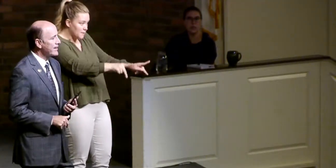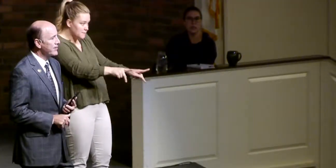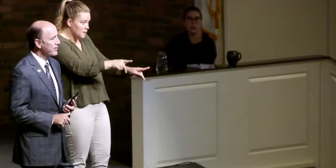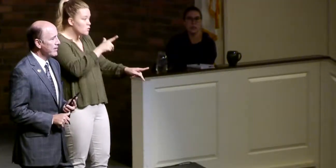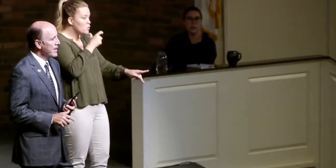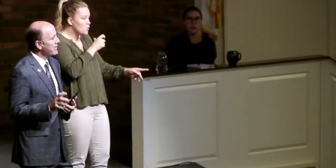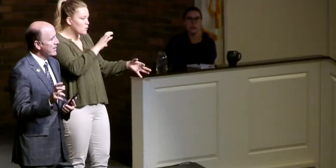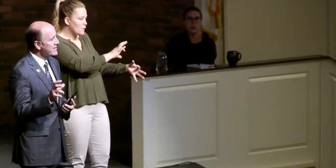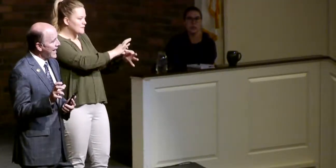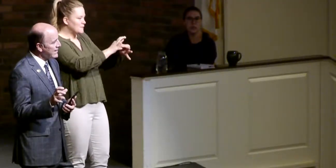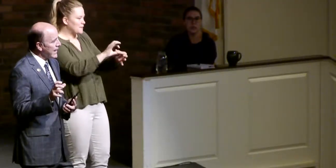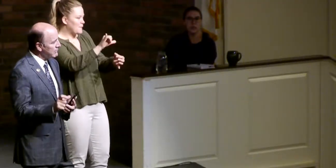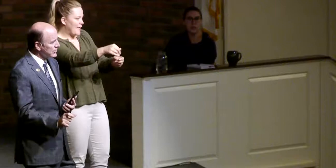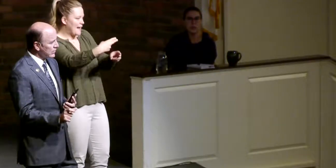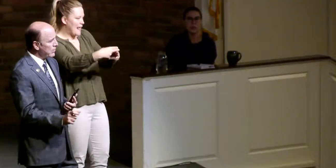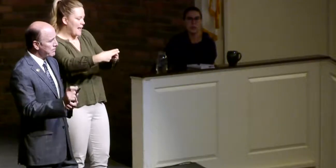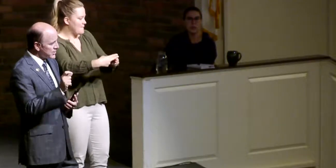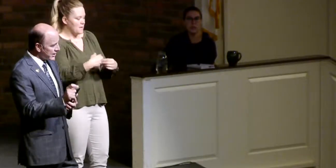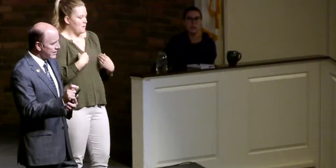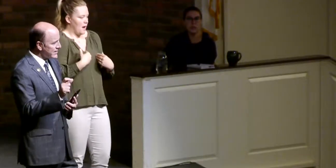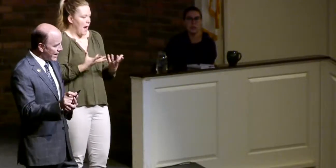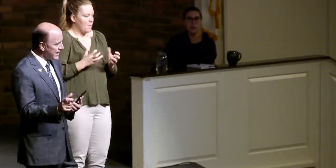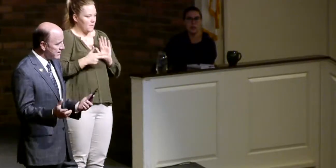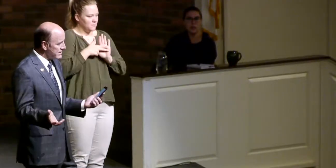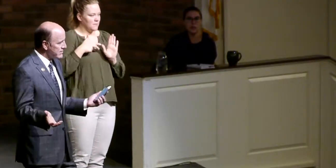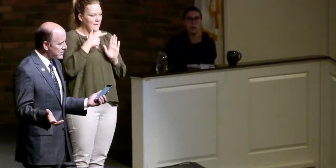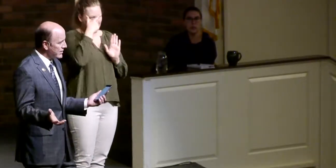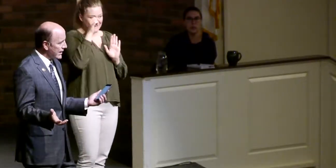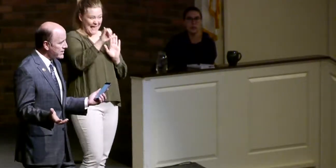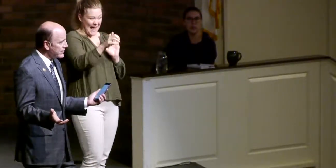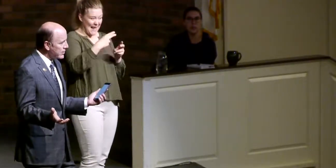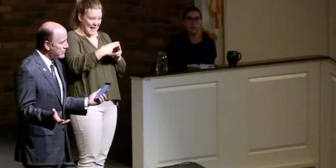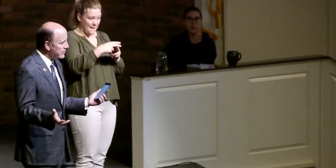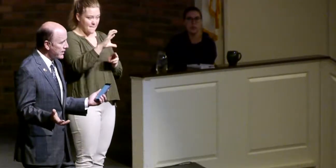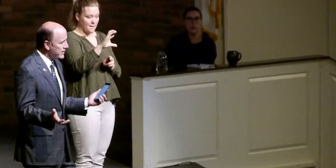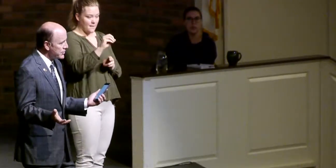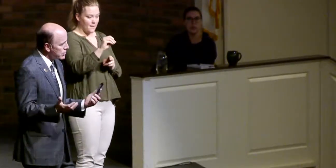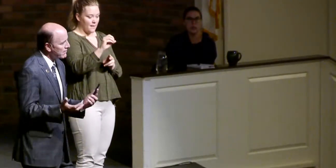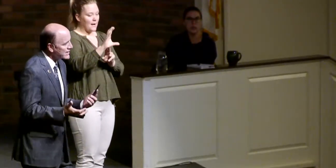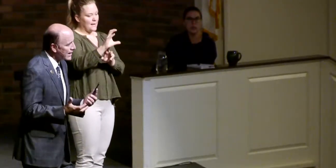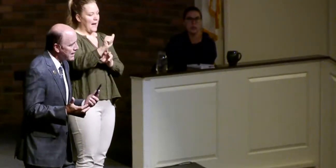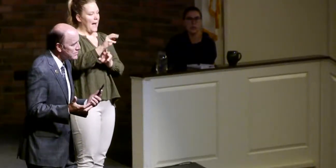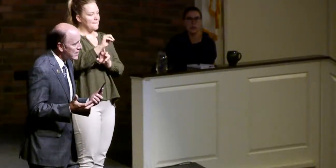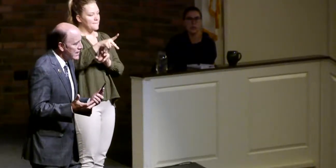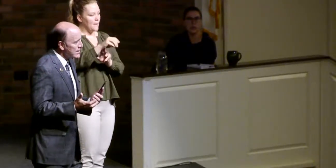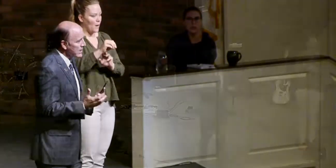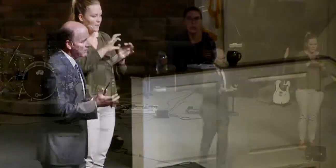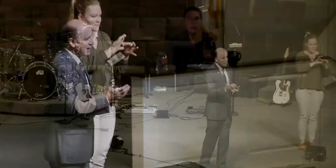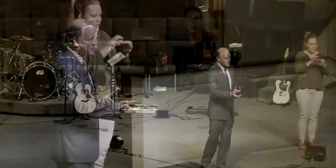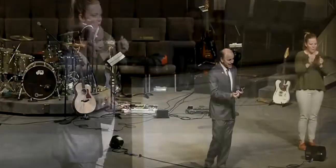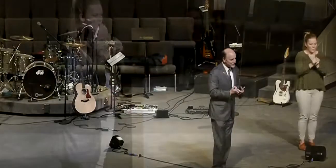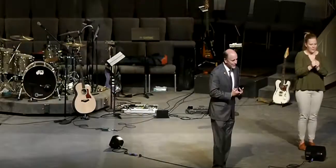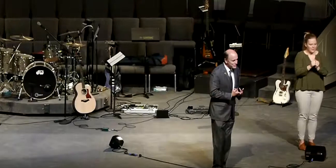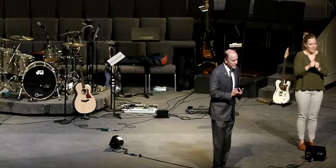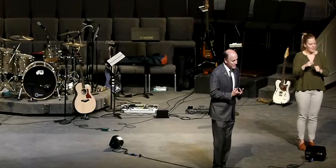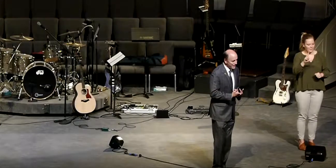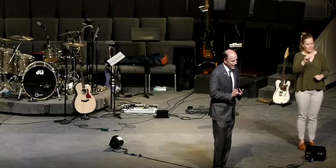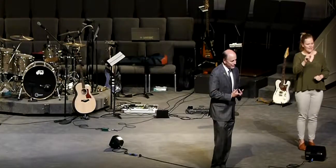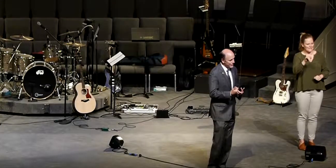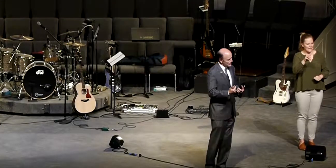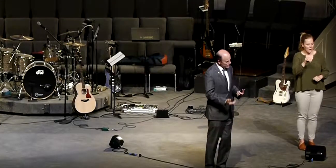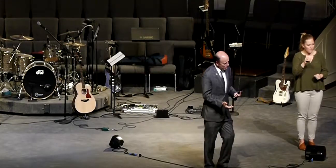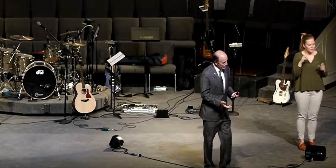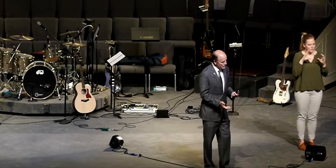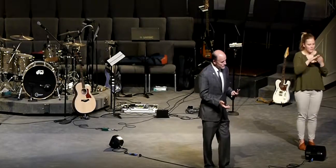not here, because that name is so particularly tied to the Latino community. Do you know how many times someone has said to me in my